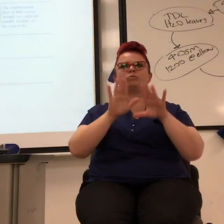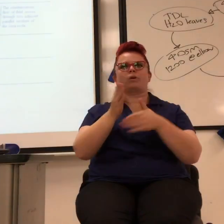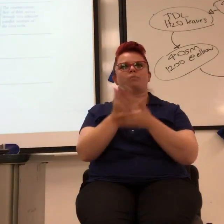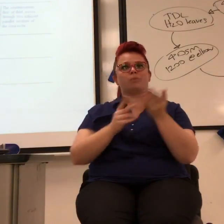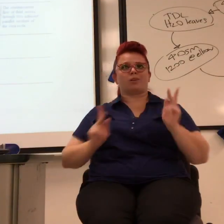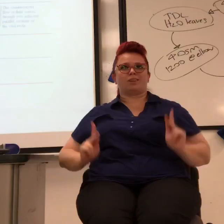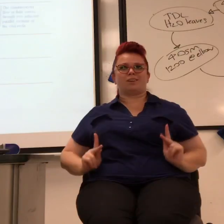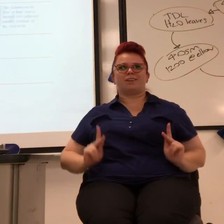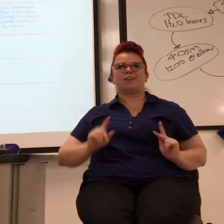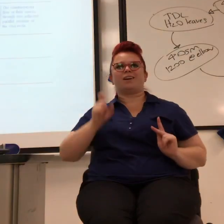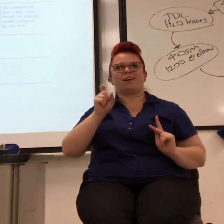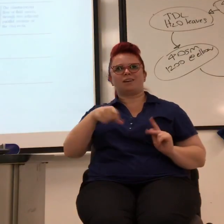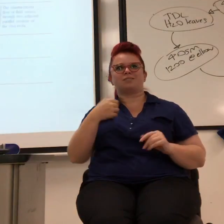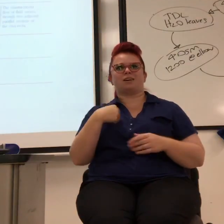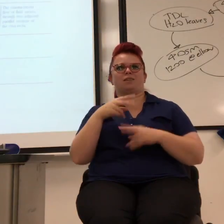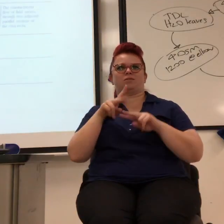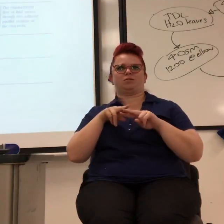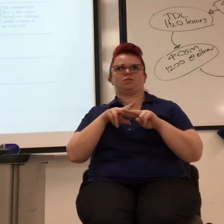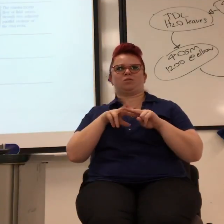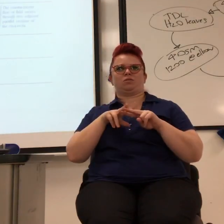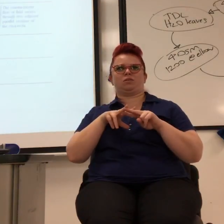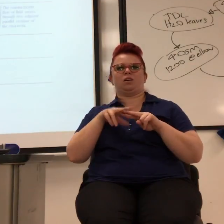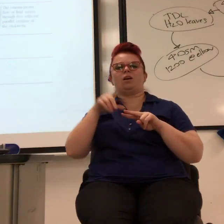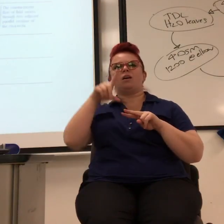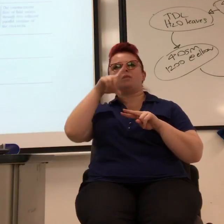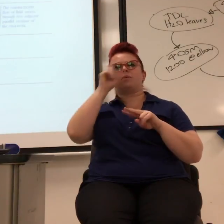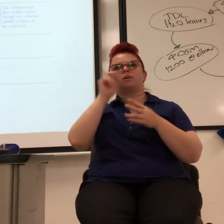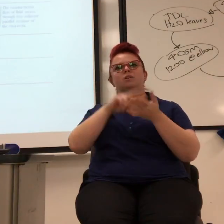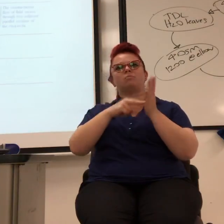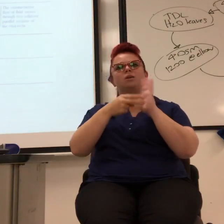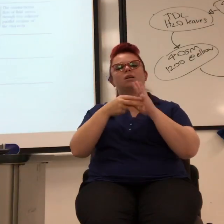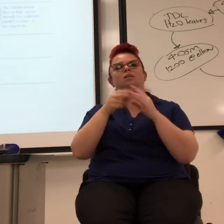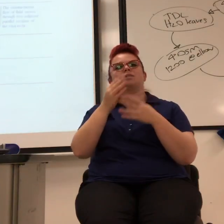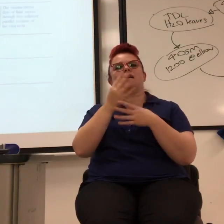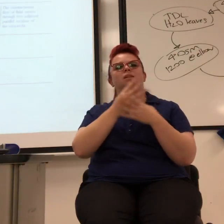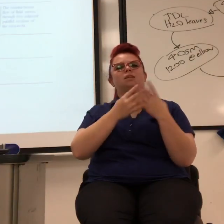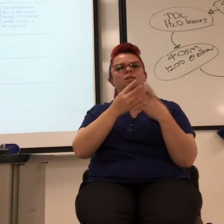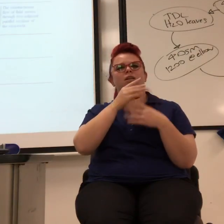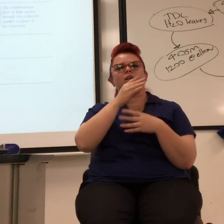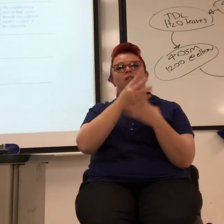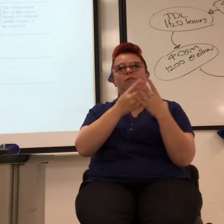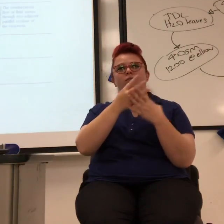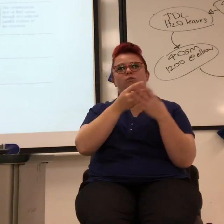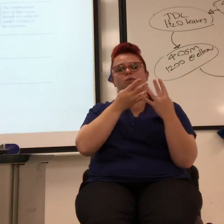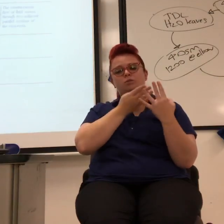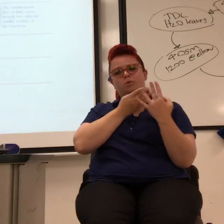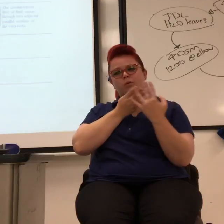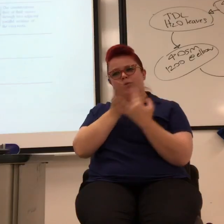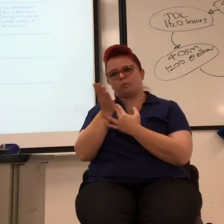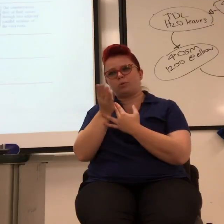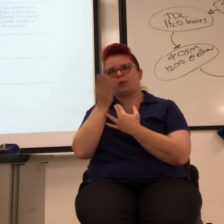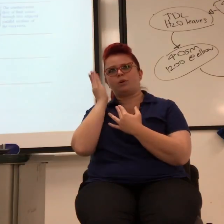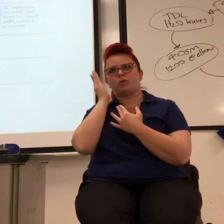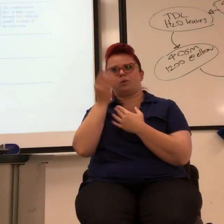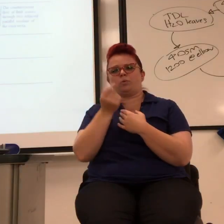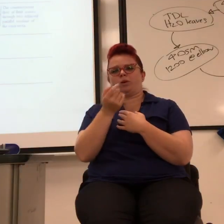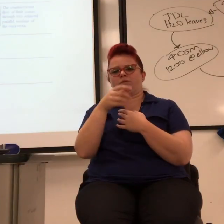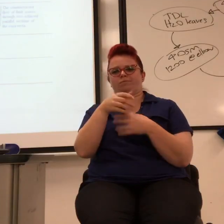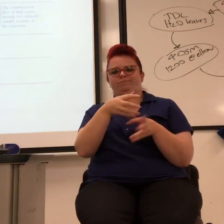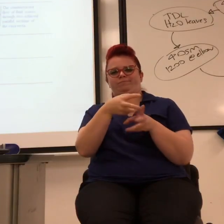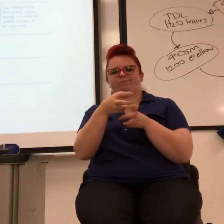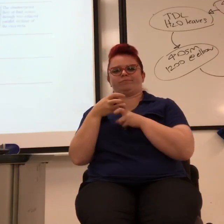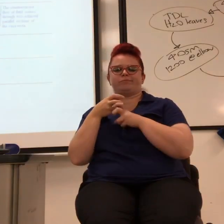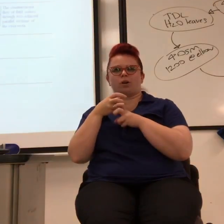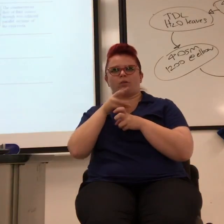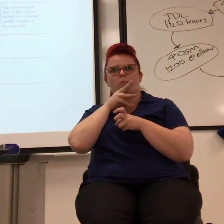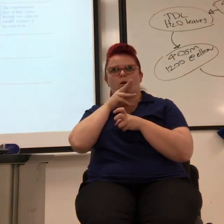salty, because that way, dilute filtrate coming through, you'll pull the water out. All right? Remember, we're